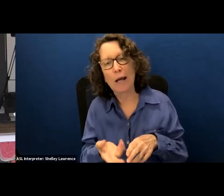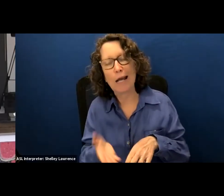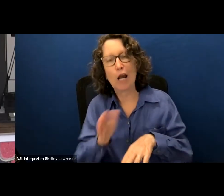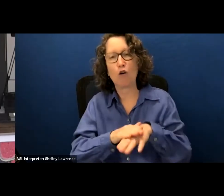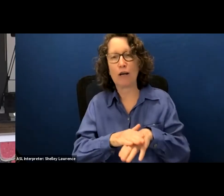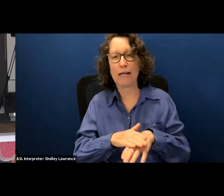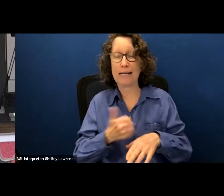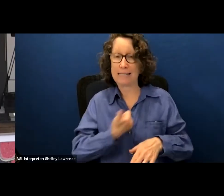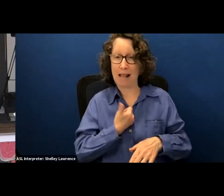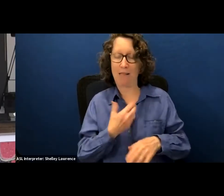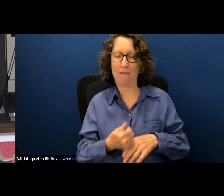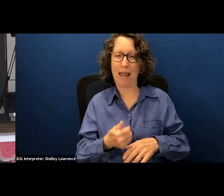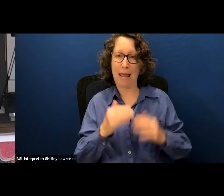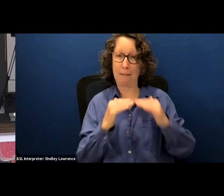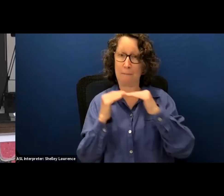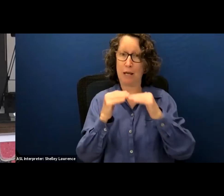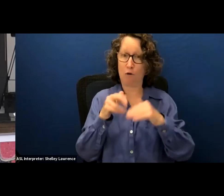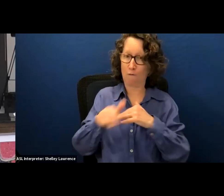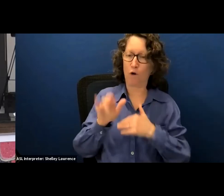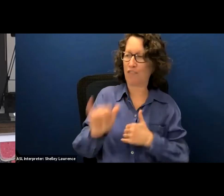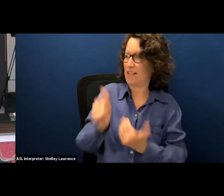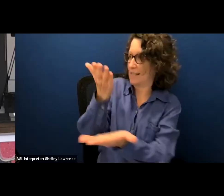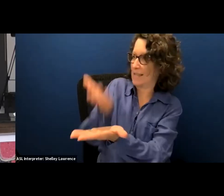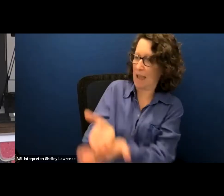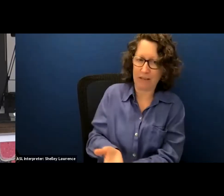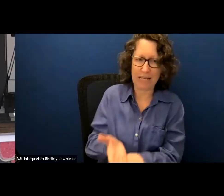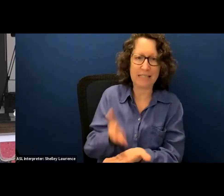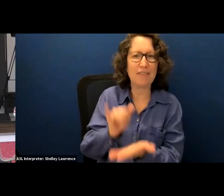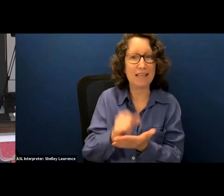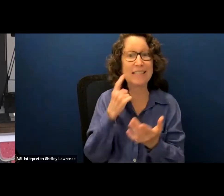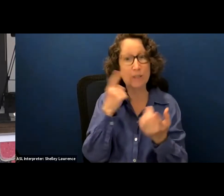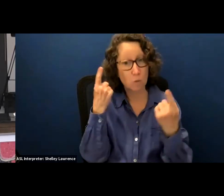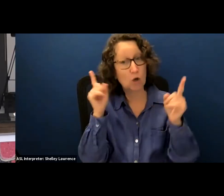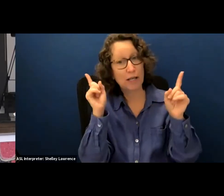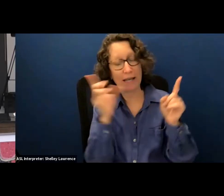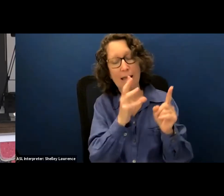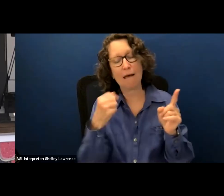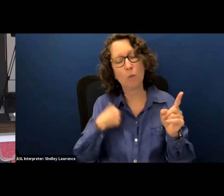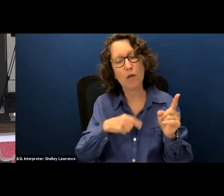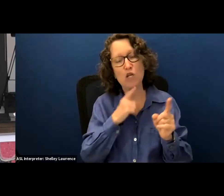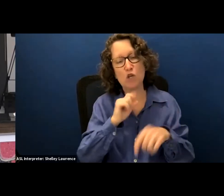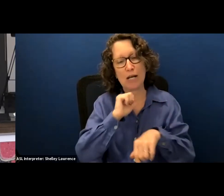peer referral. So this is evidence that this is working and we